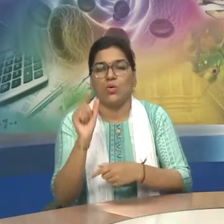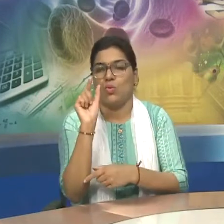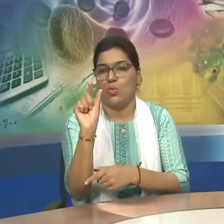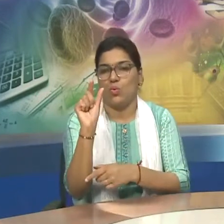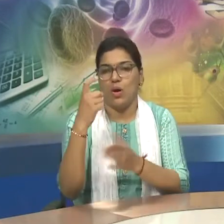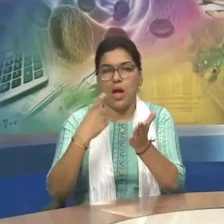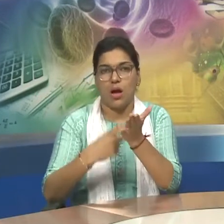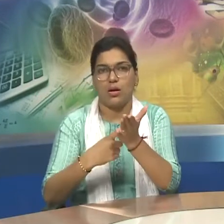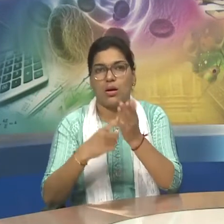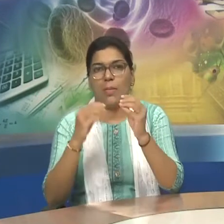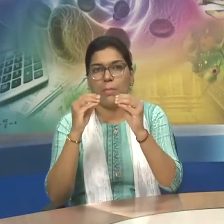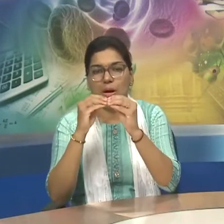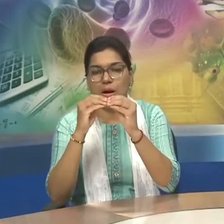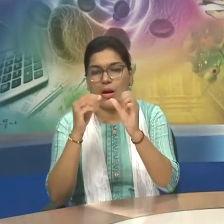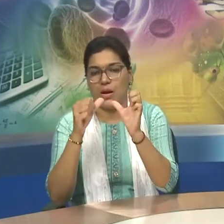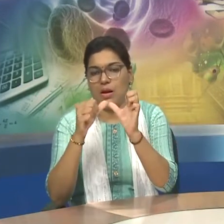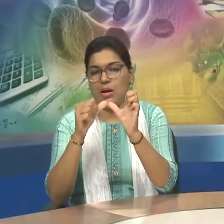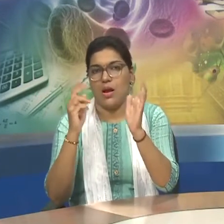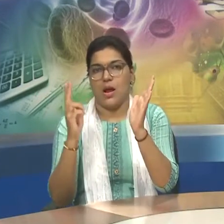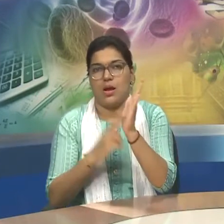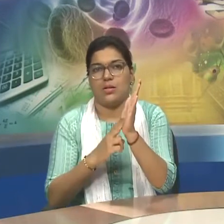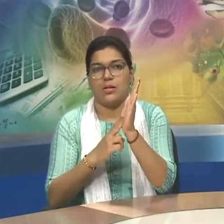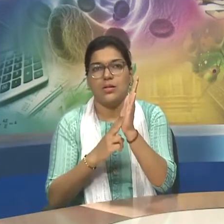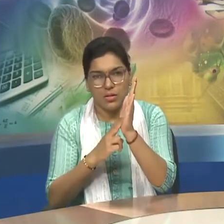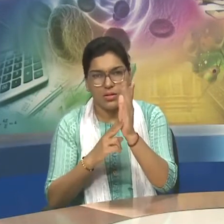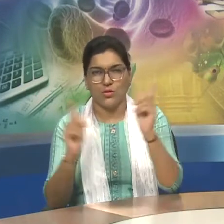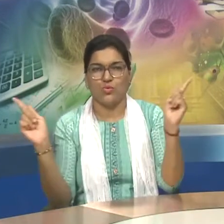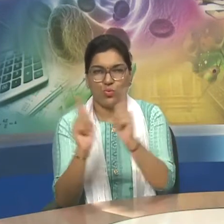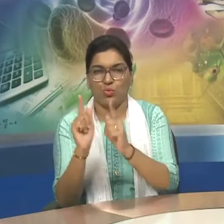in Indian administration,